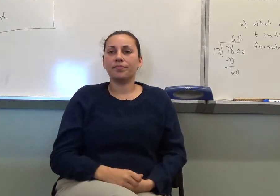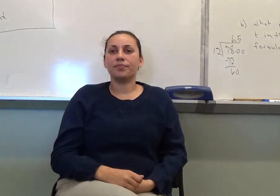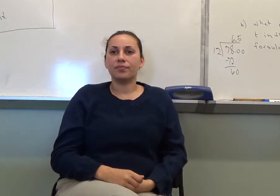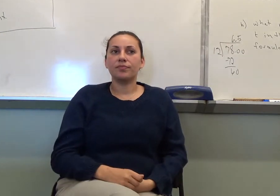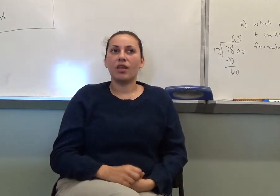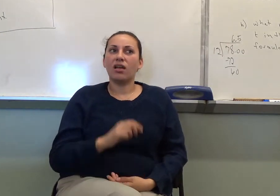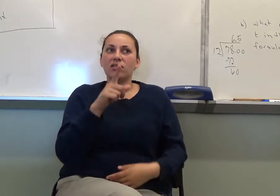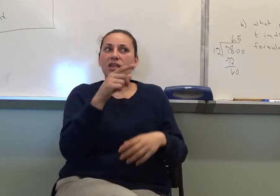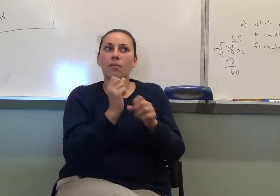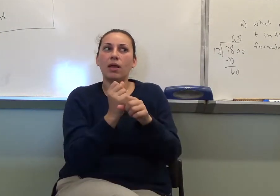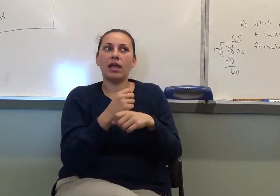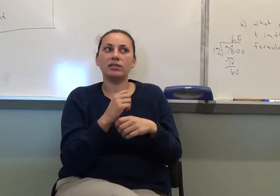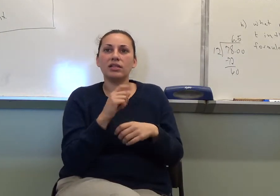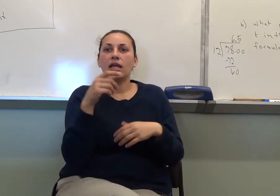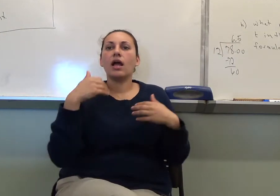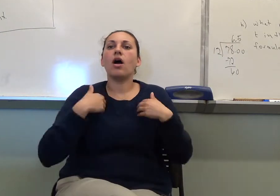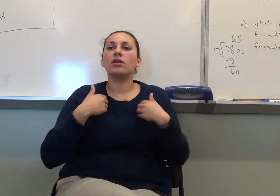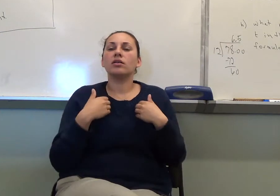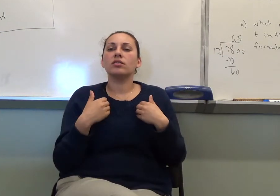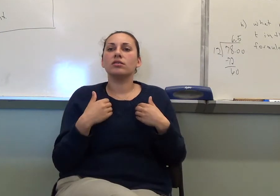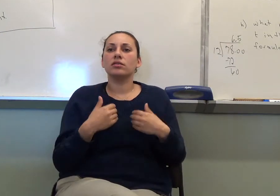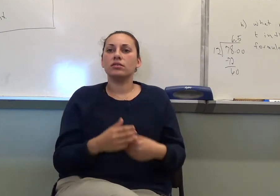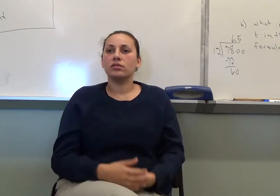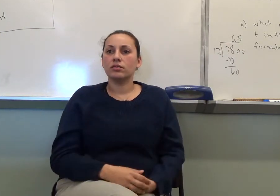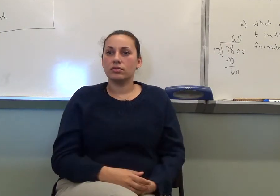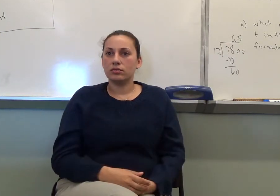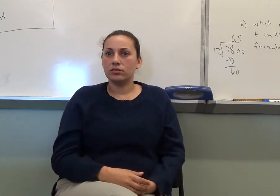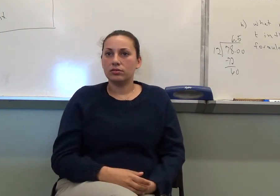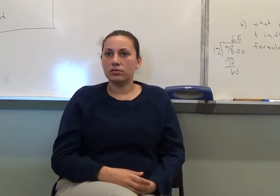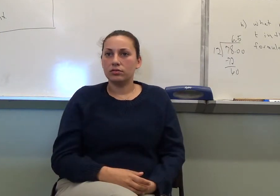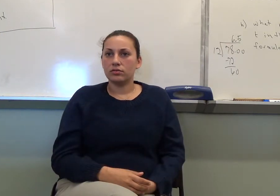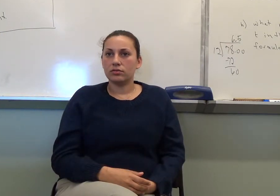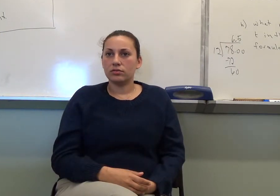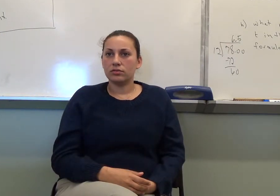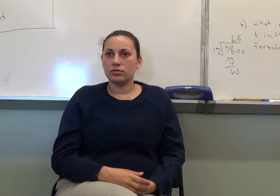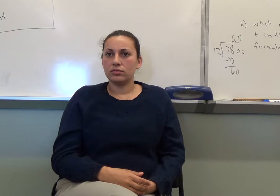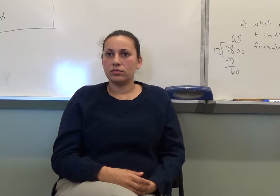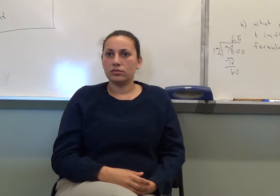of the 3rd year, if we're talking about 3 years. So it's going to be